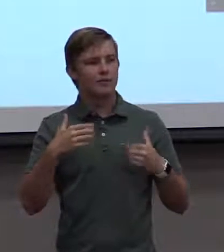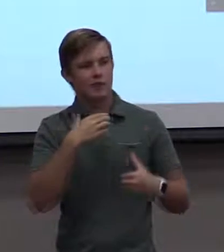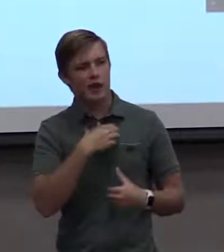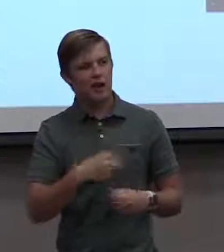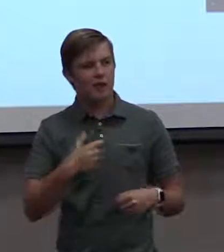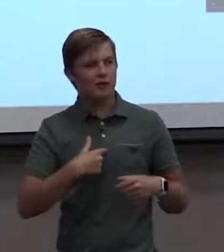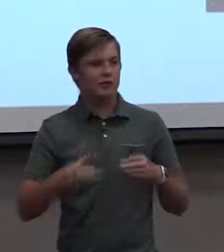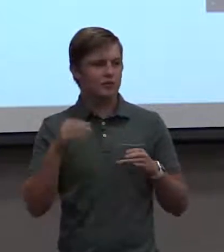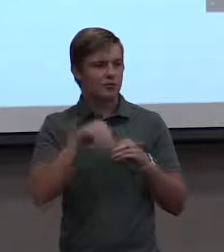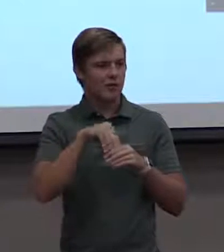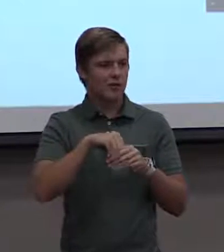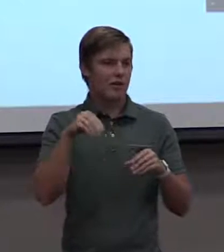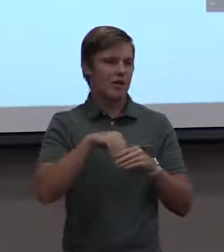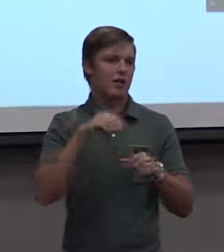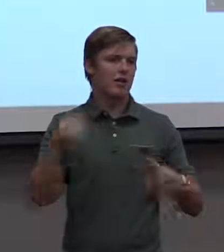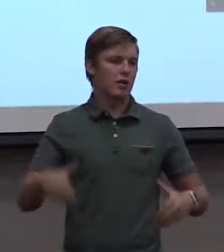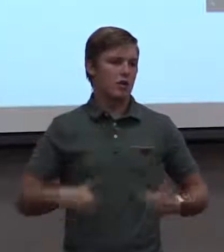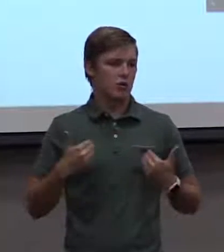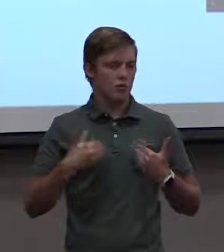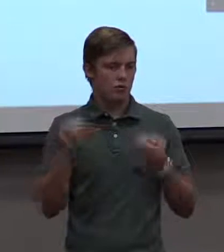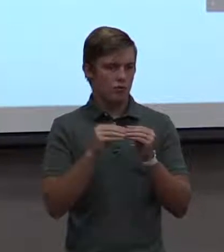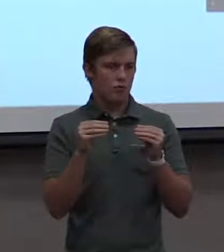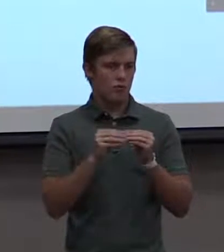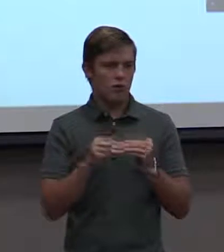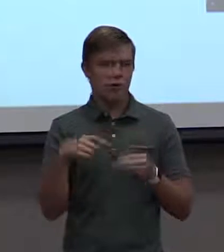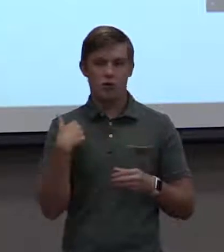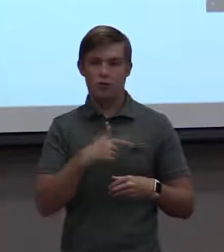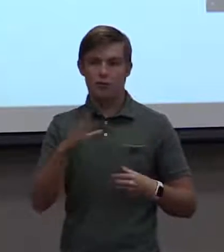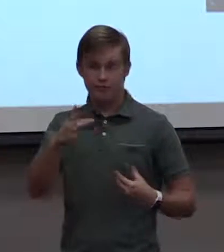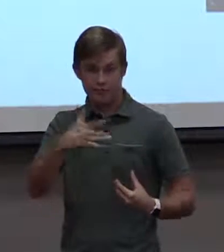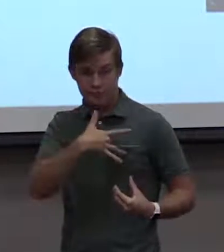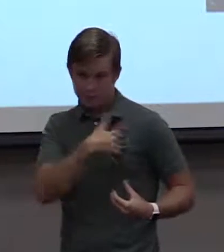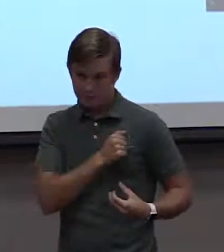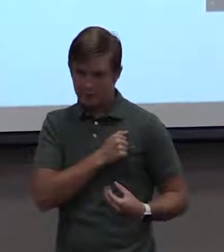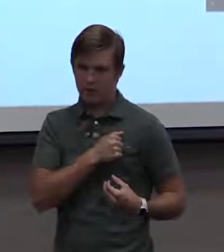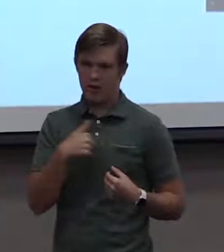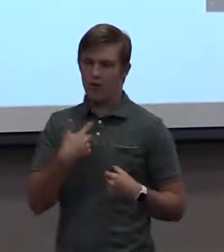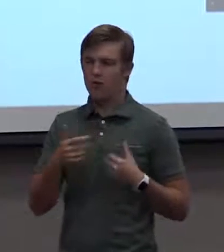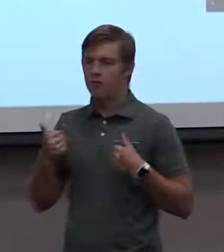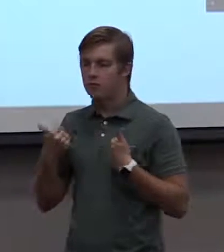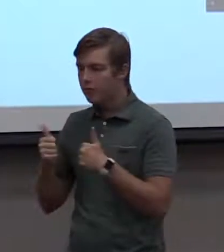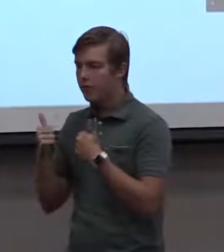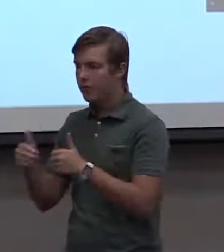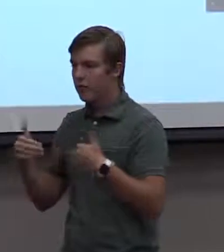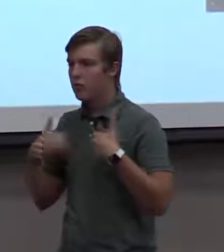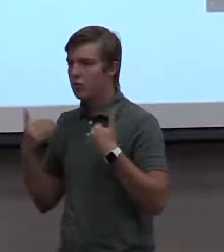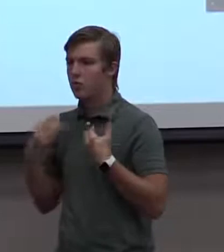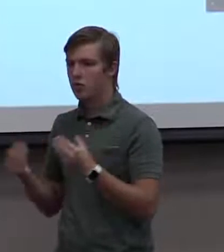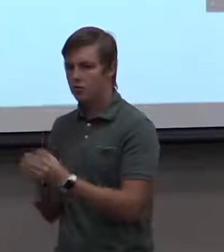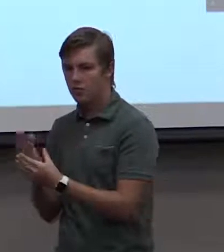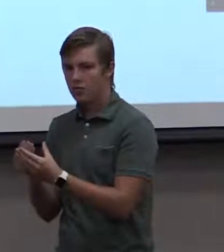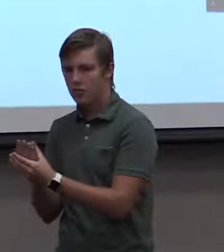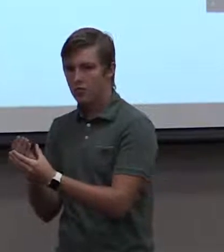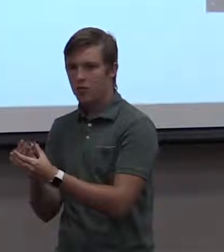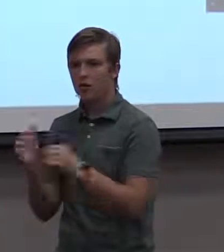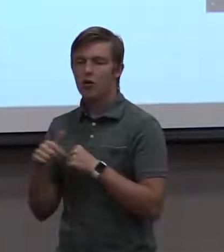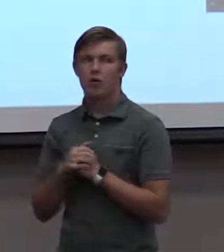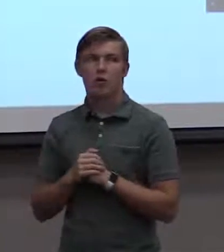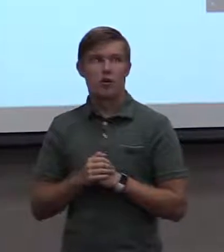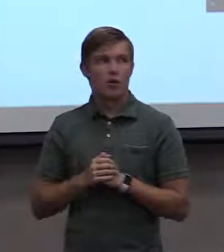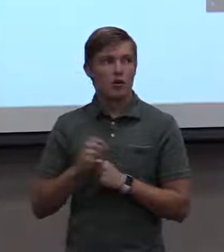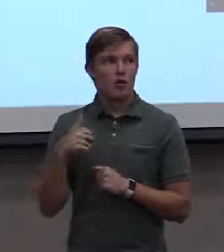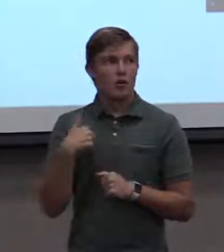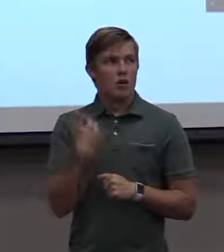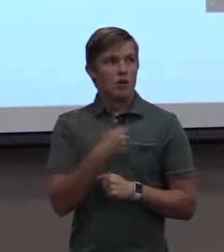very fruitful. We've been really focusing on helping leaders be connected, preachers being connected, that congregations should